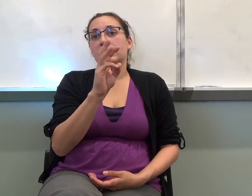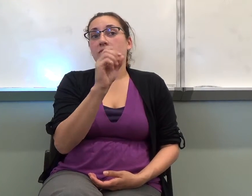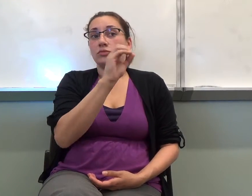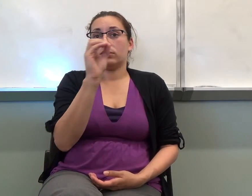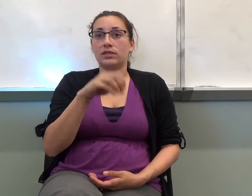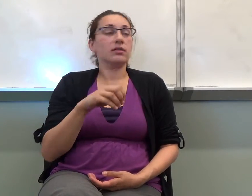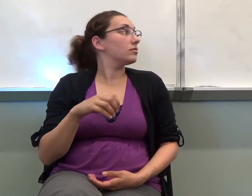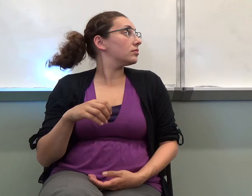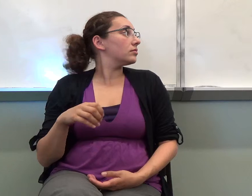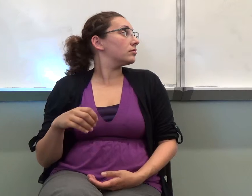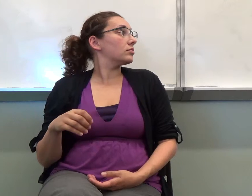This is 1920.